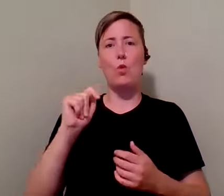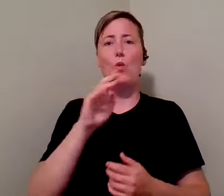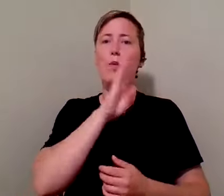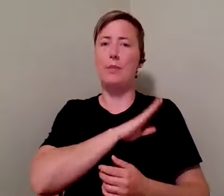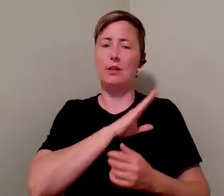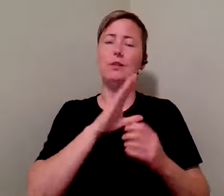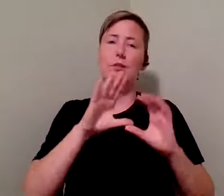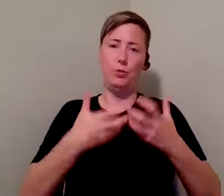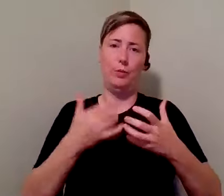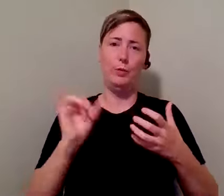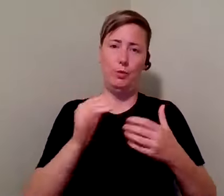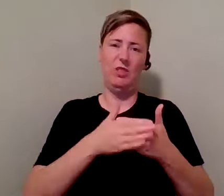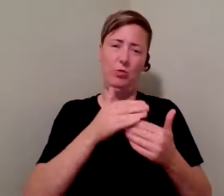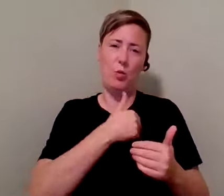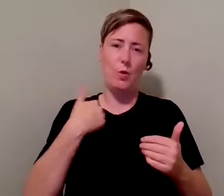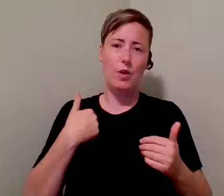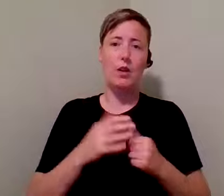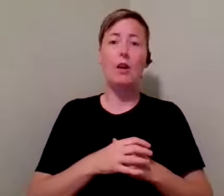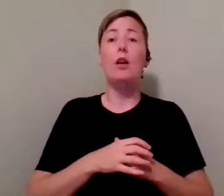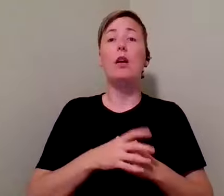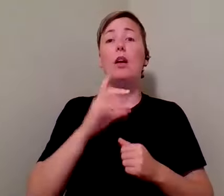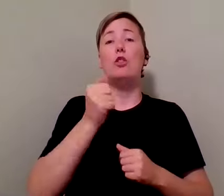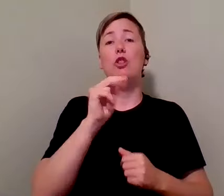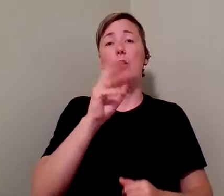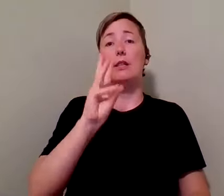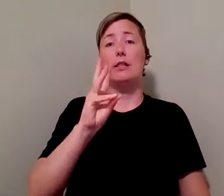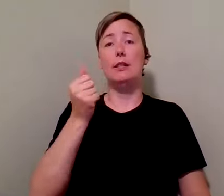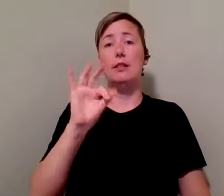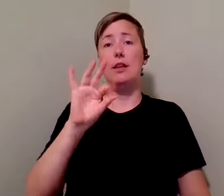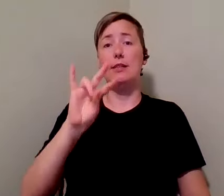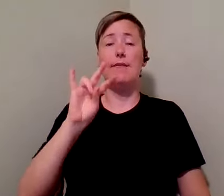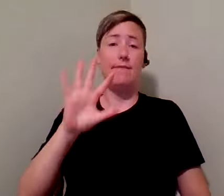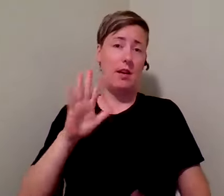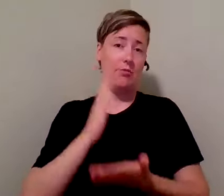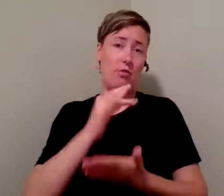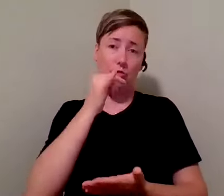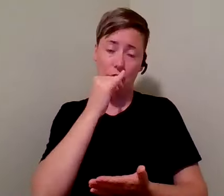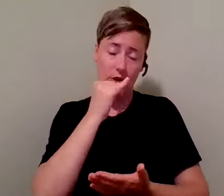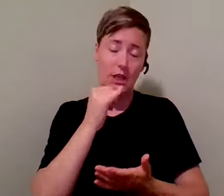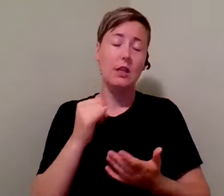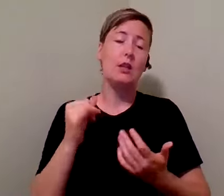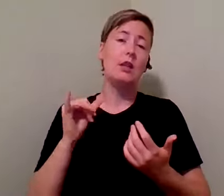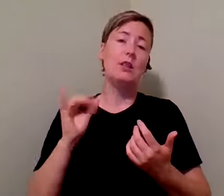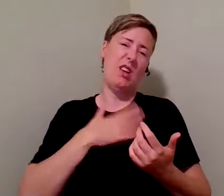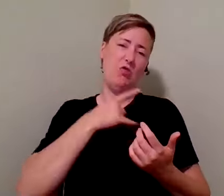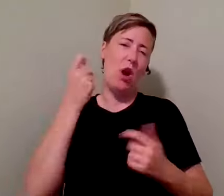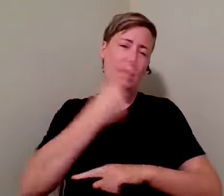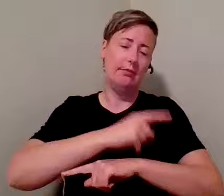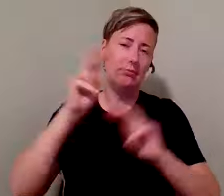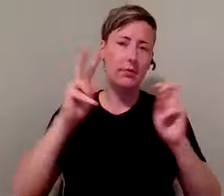Hi. My dry date is January the 6th, 1975. And I want you to know I've been sober all day and I just